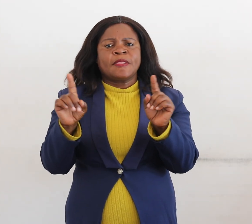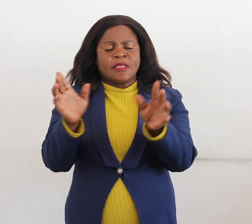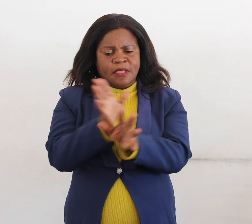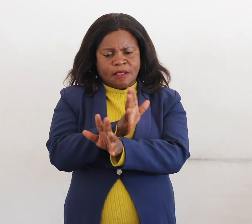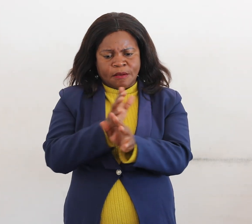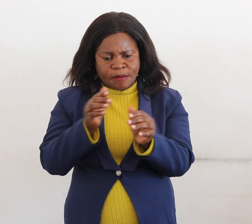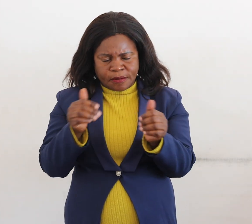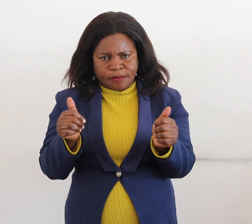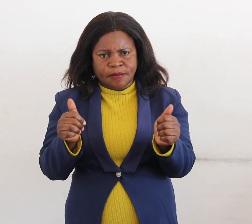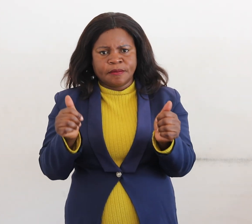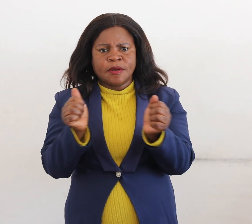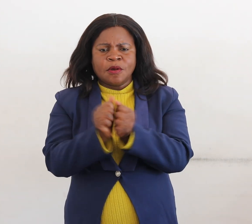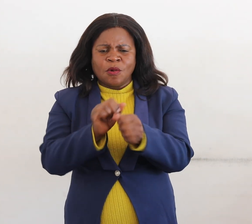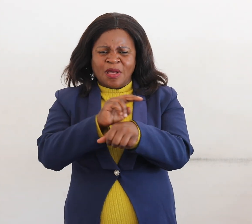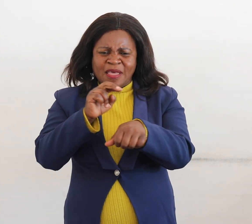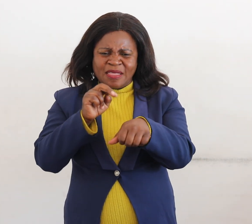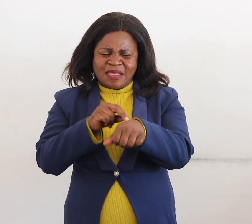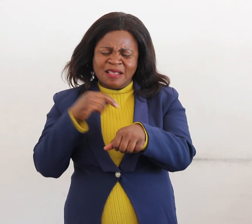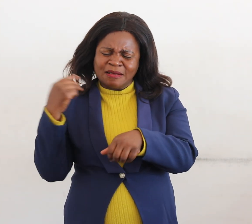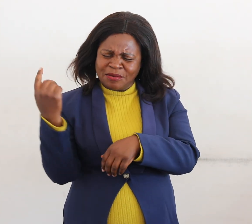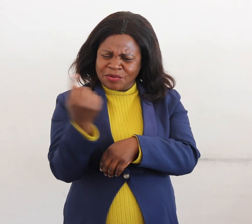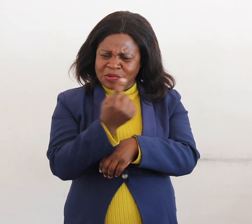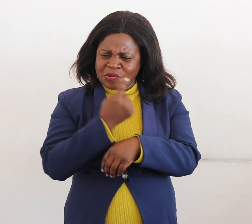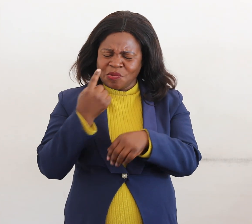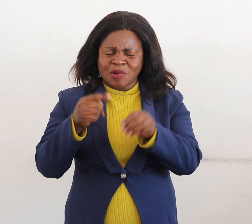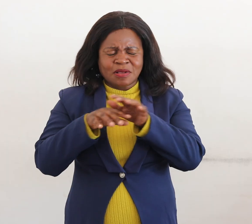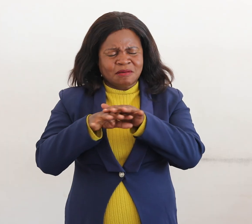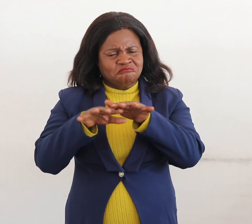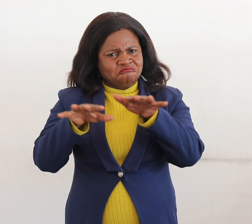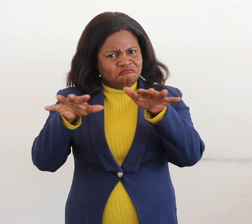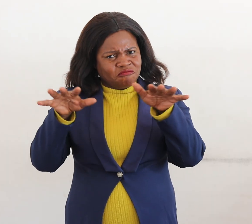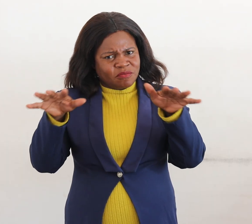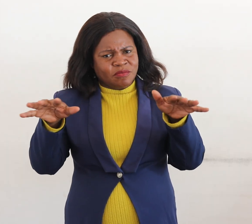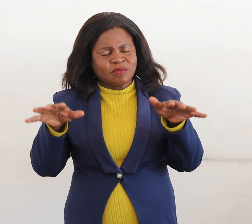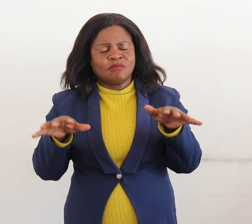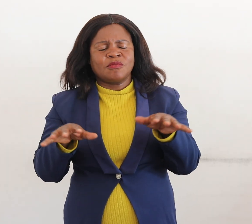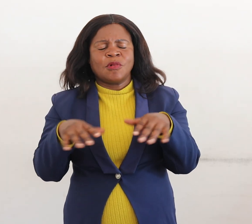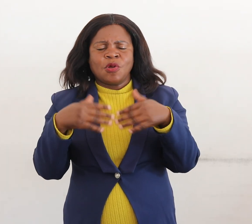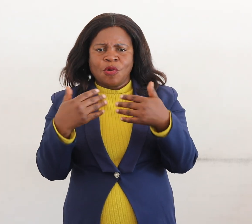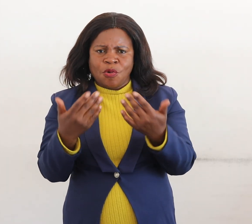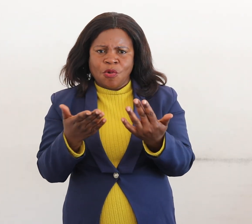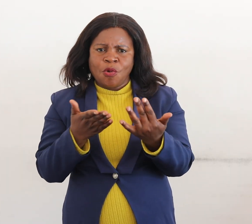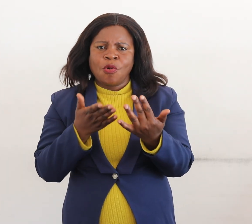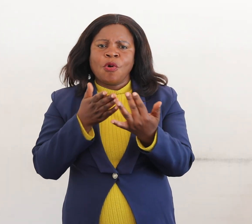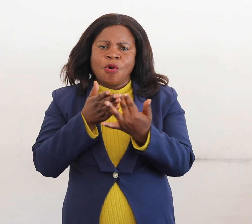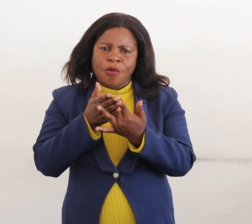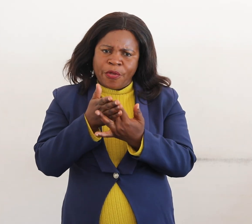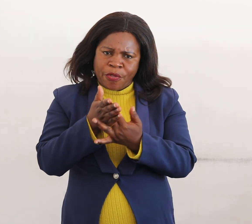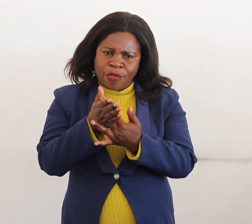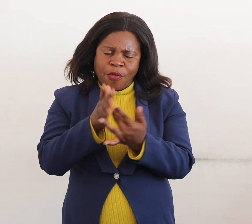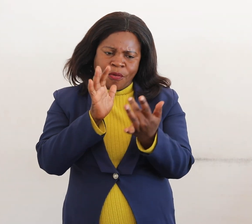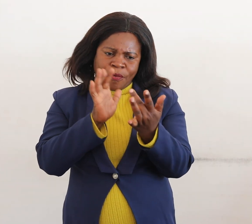with nationwide circulation, or through electronic media chosen by the